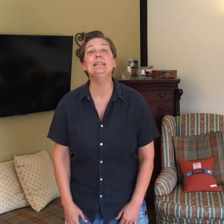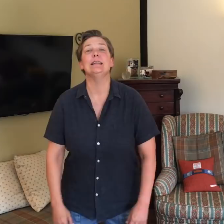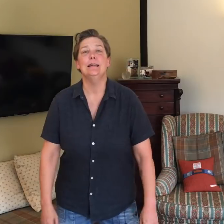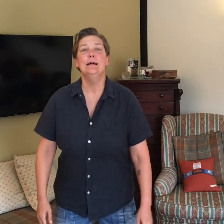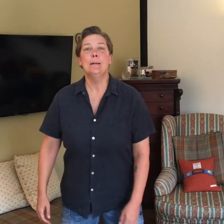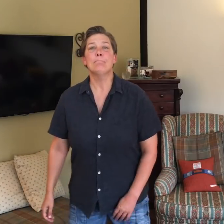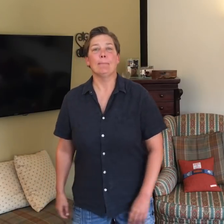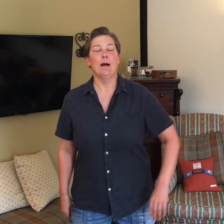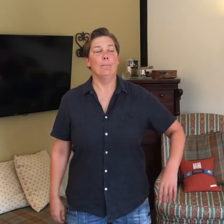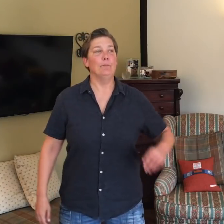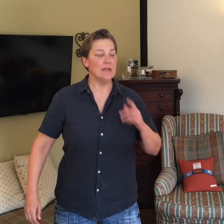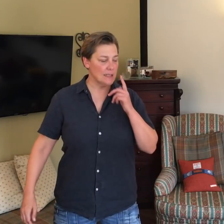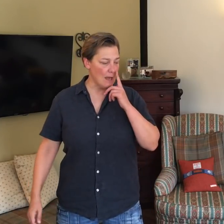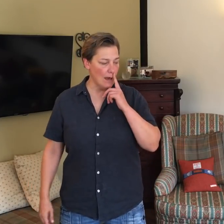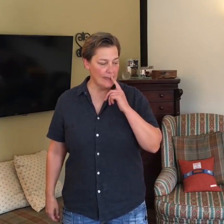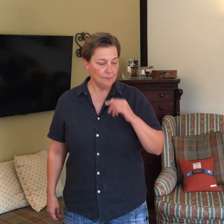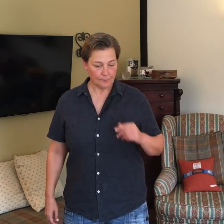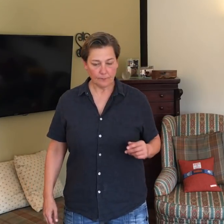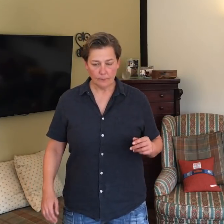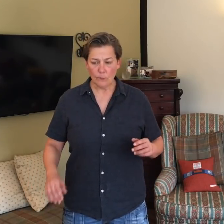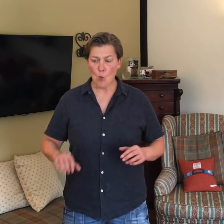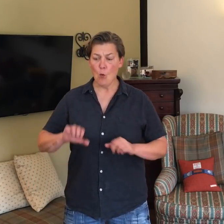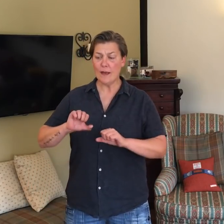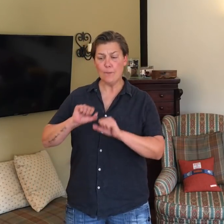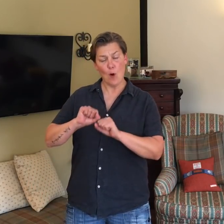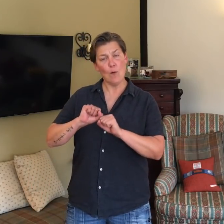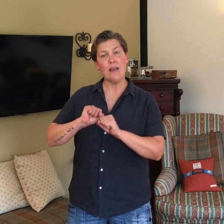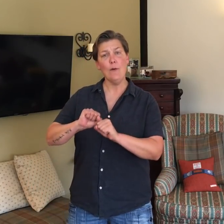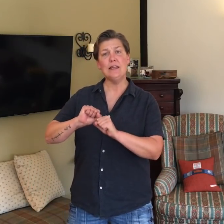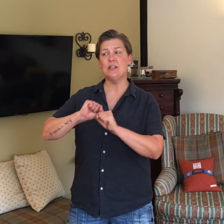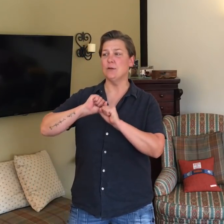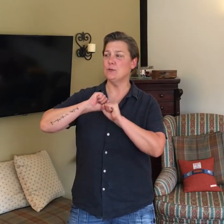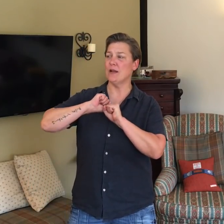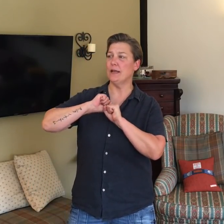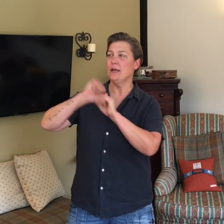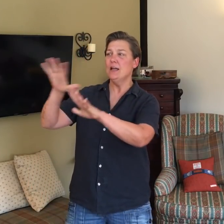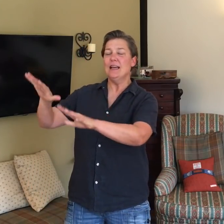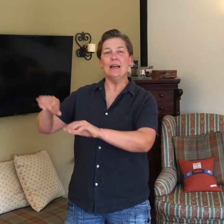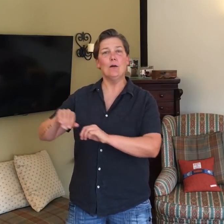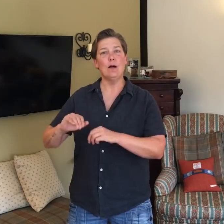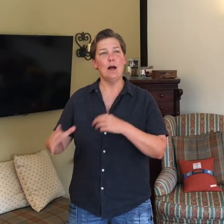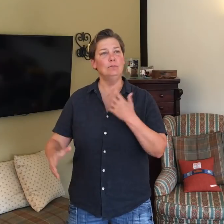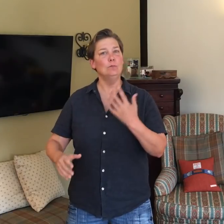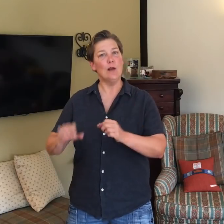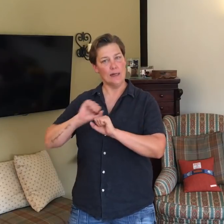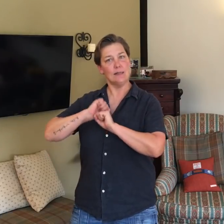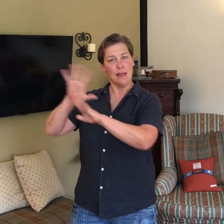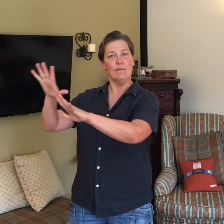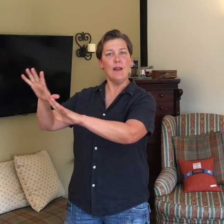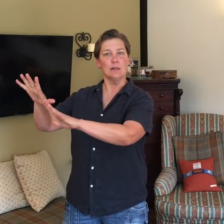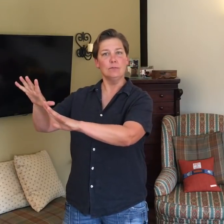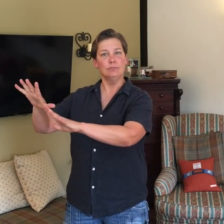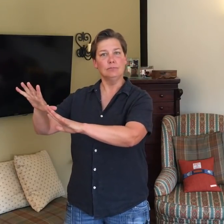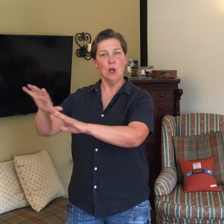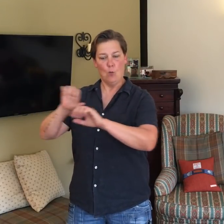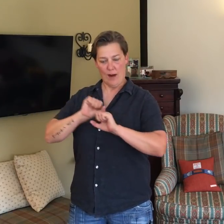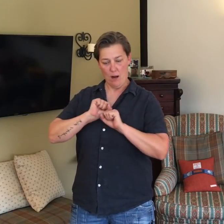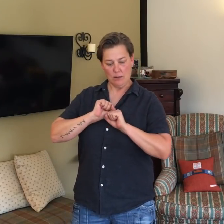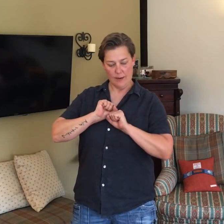easy sign. What we're going to do is we're going to send the flood. We are going to